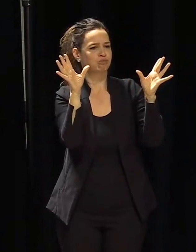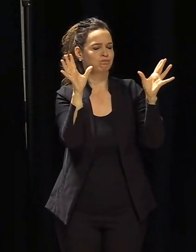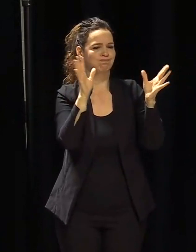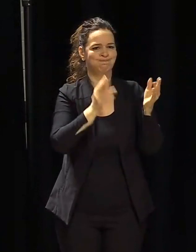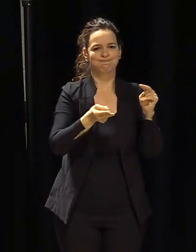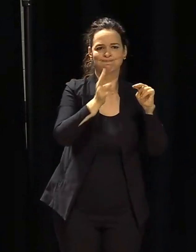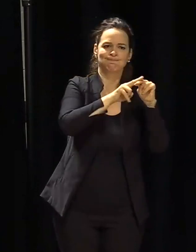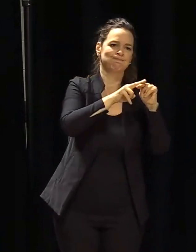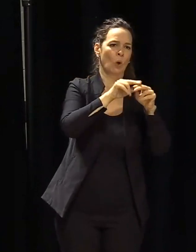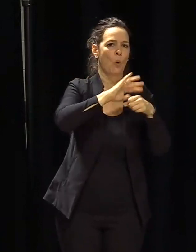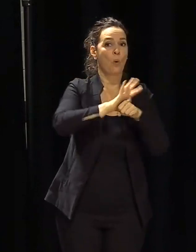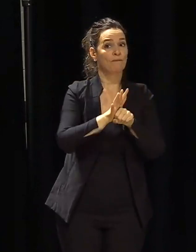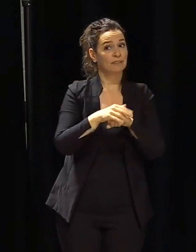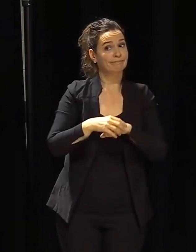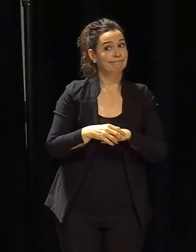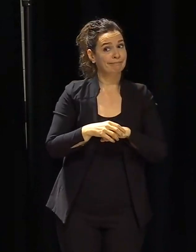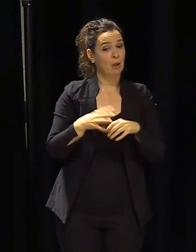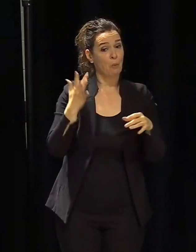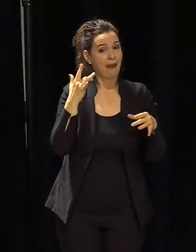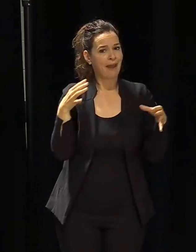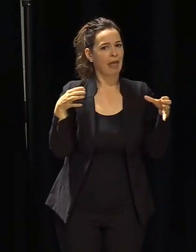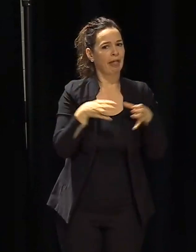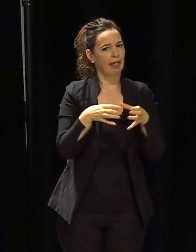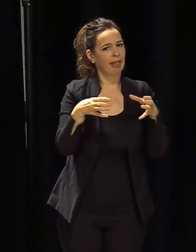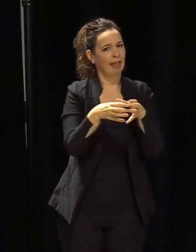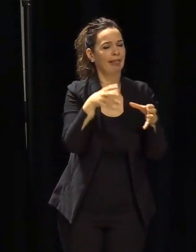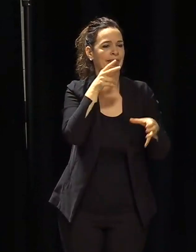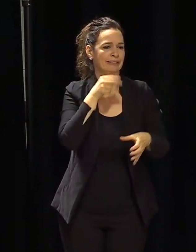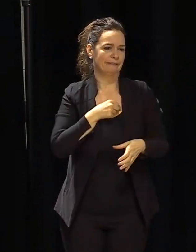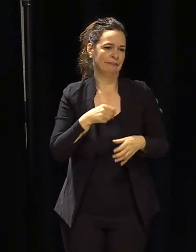maybe 40-50% higher. I